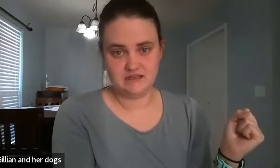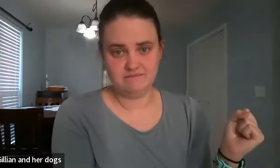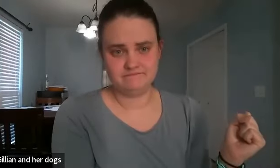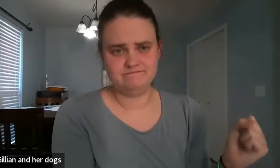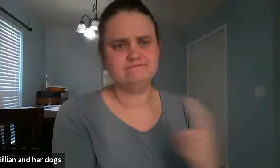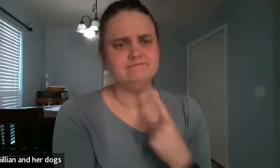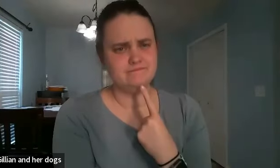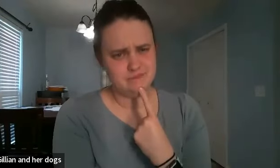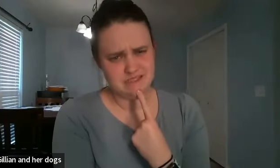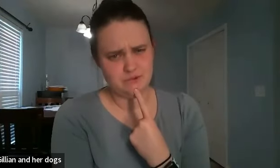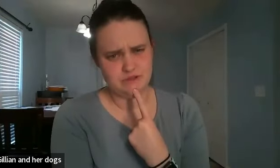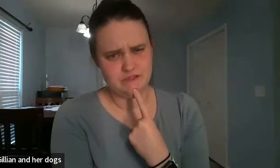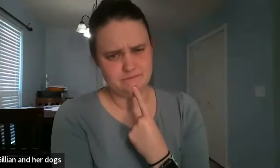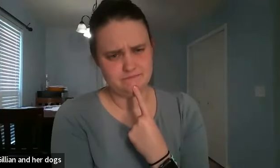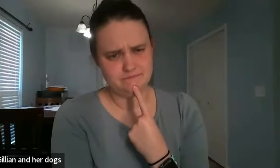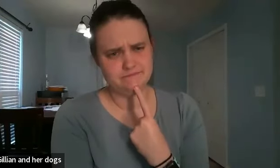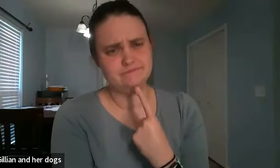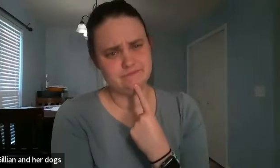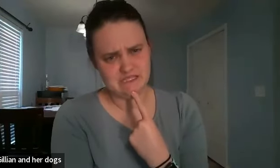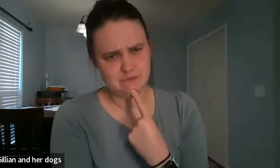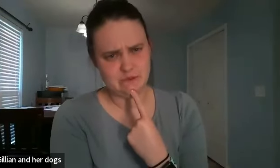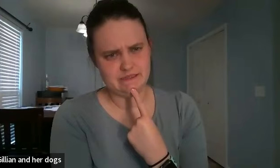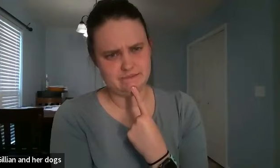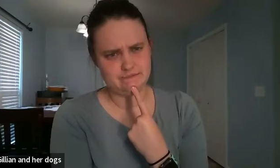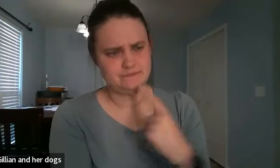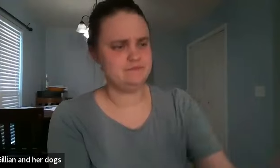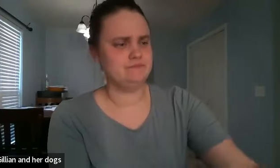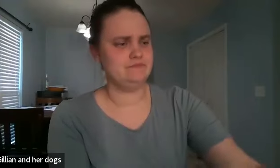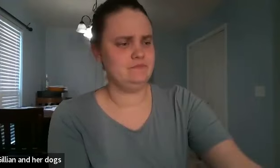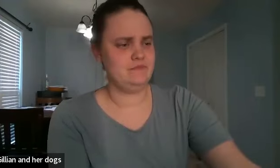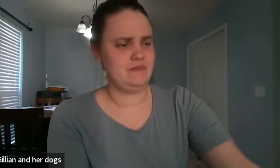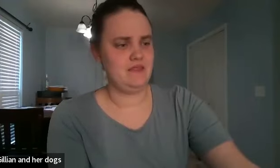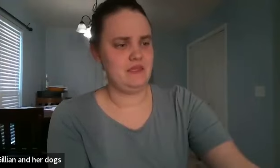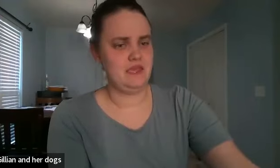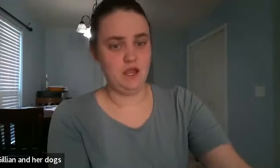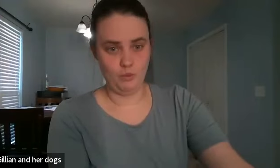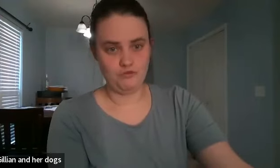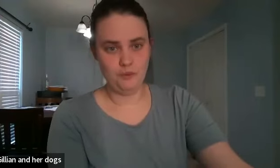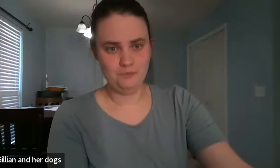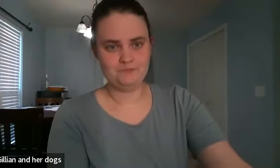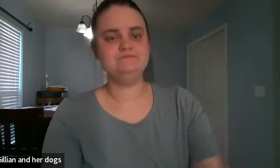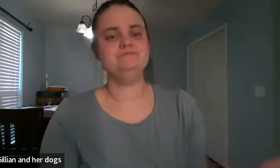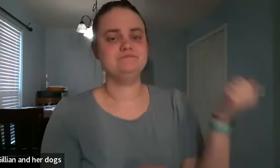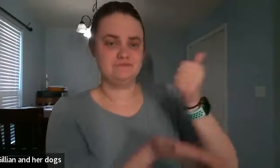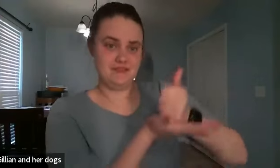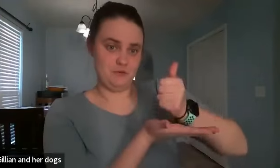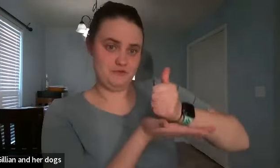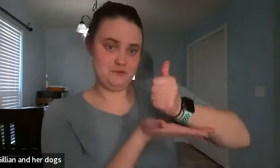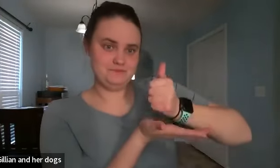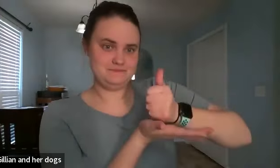disappointed, disappointed, disappointed. And then helpful, helpful.